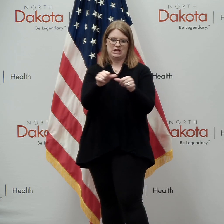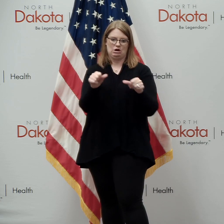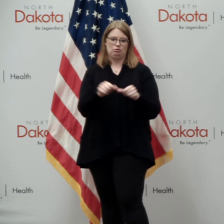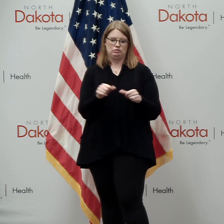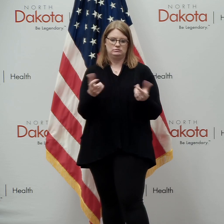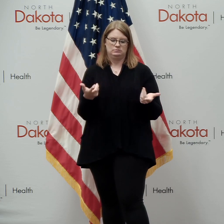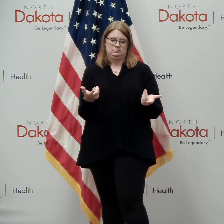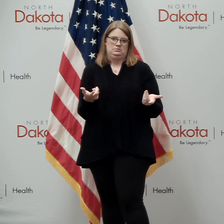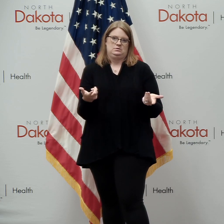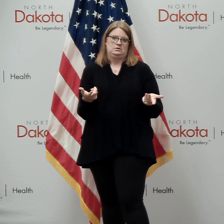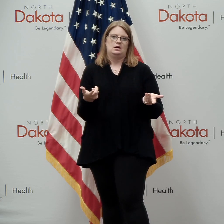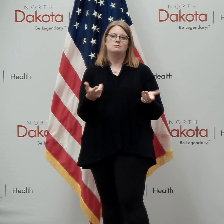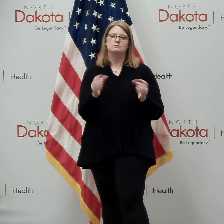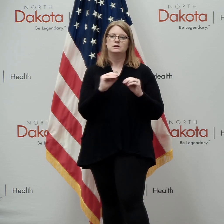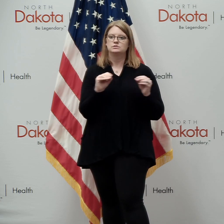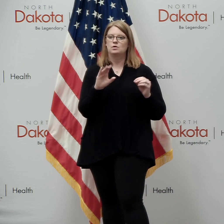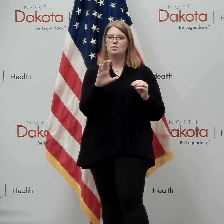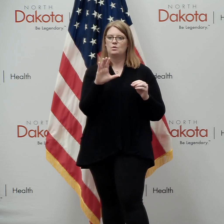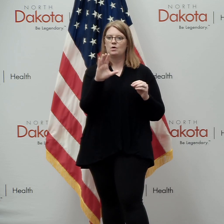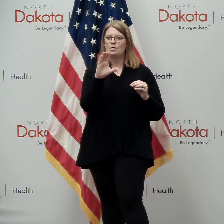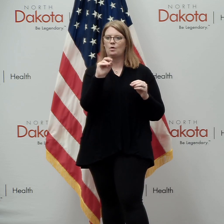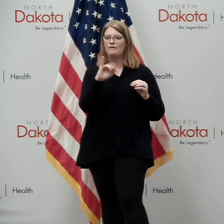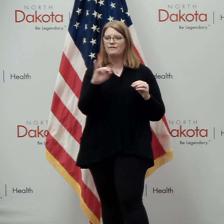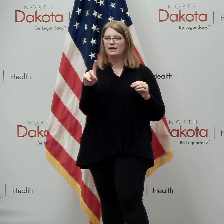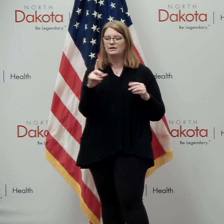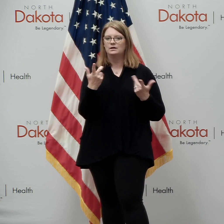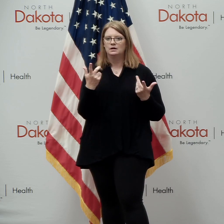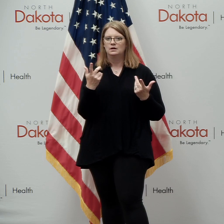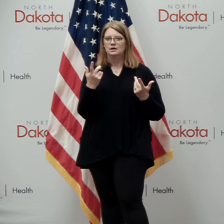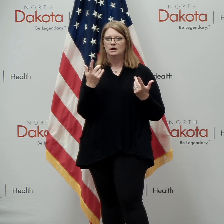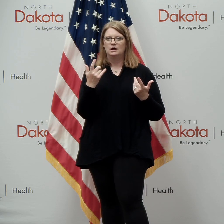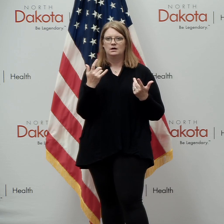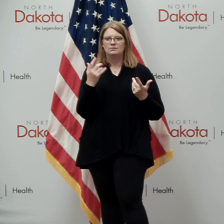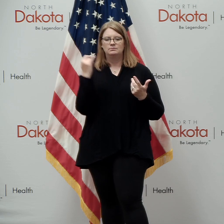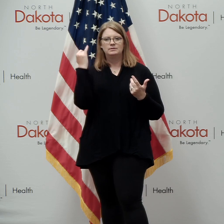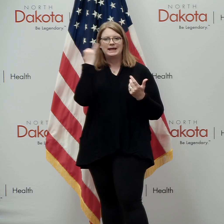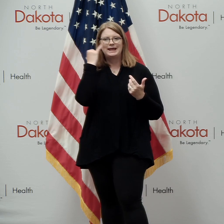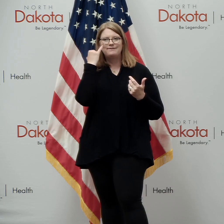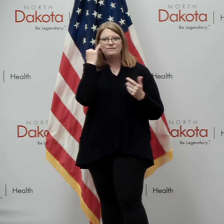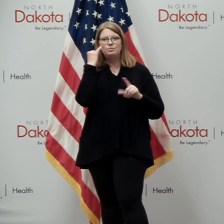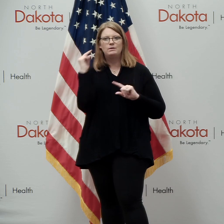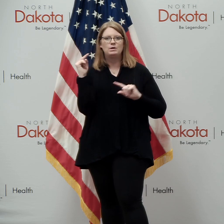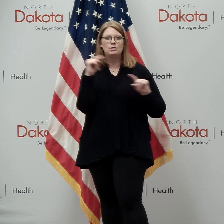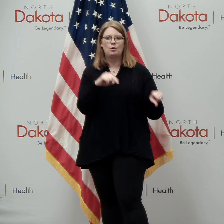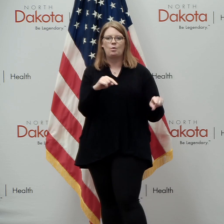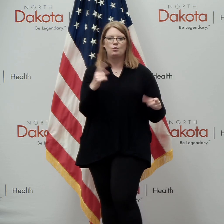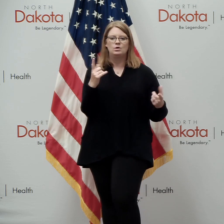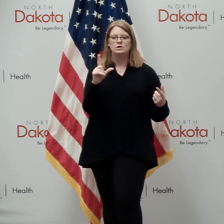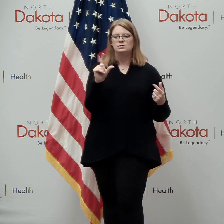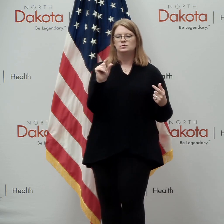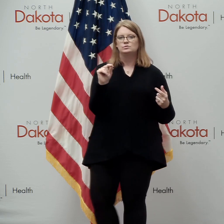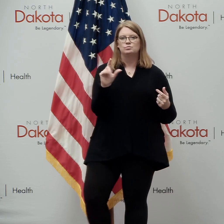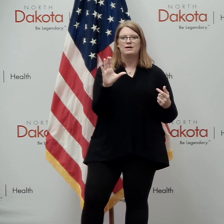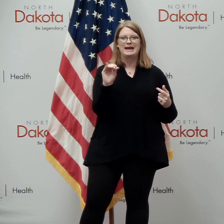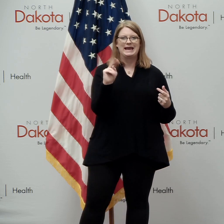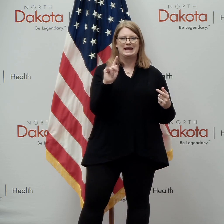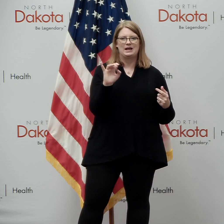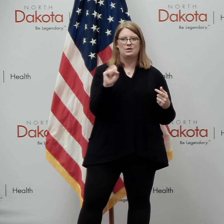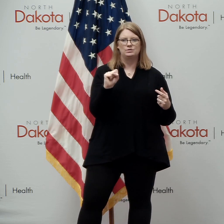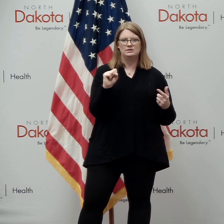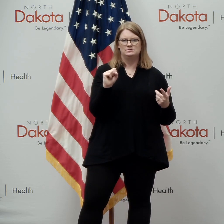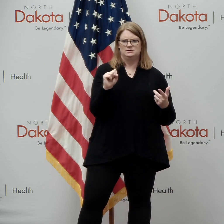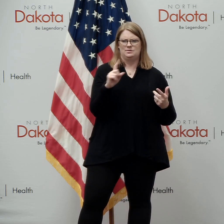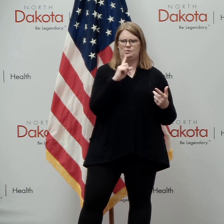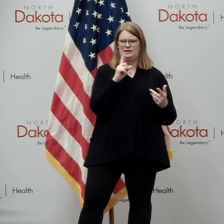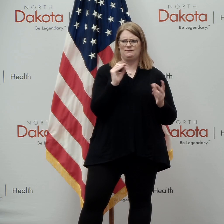if you knew there was no COVID. I mean, if we were, doing drive-in testing in the 20 counties that haven't even hardly had